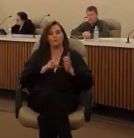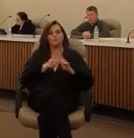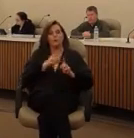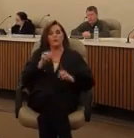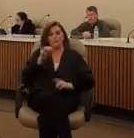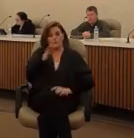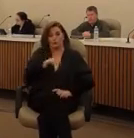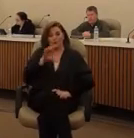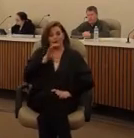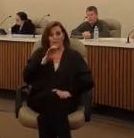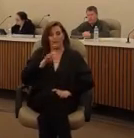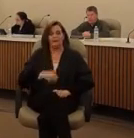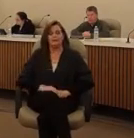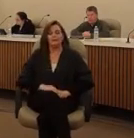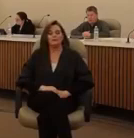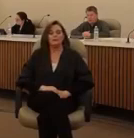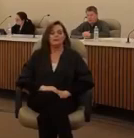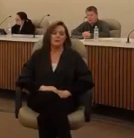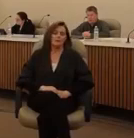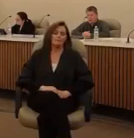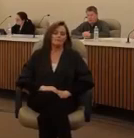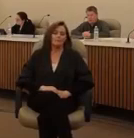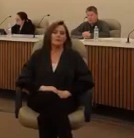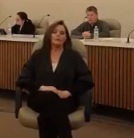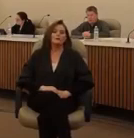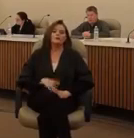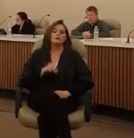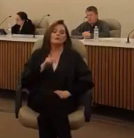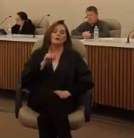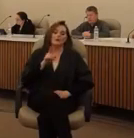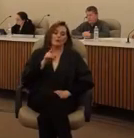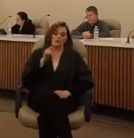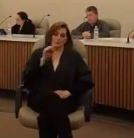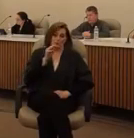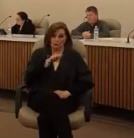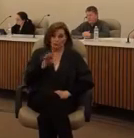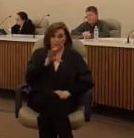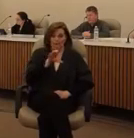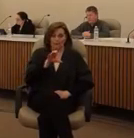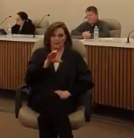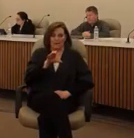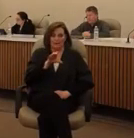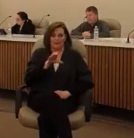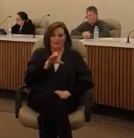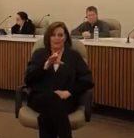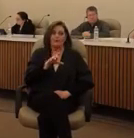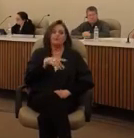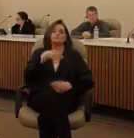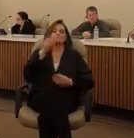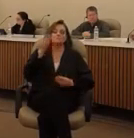County when they studied it as to where they felt it was necessary.